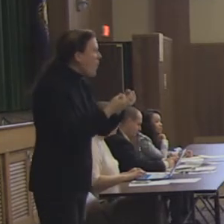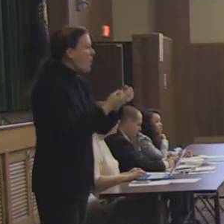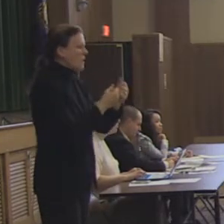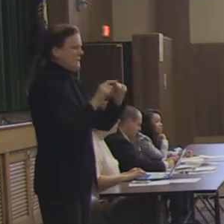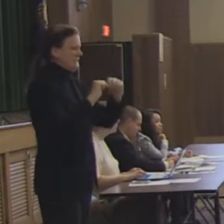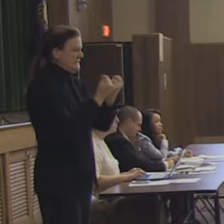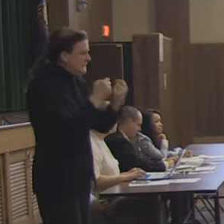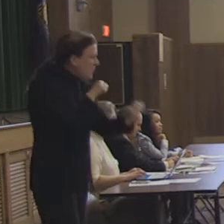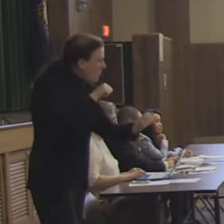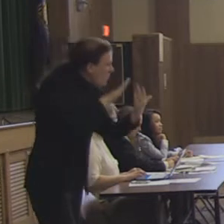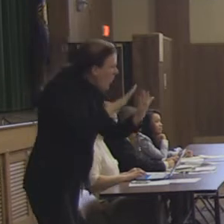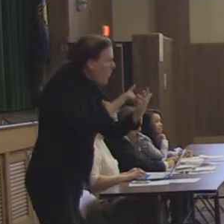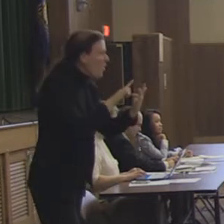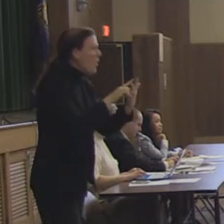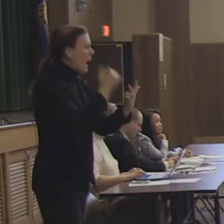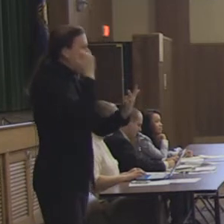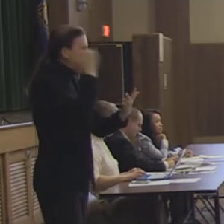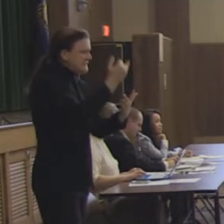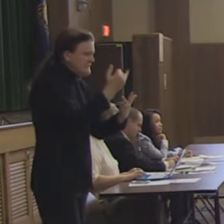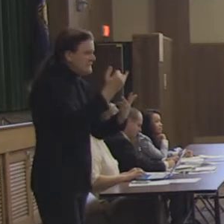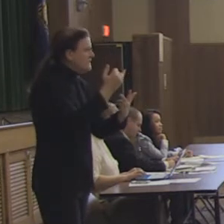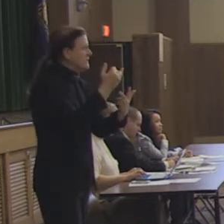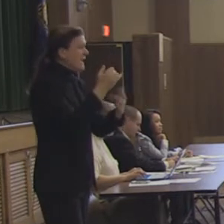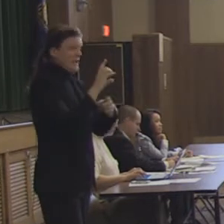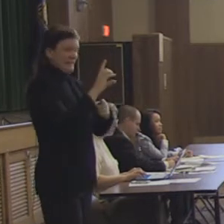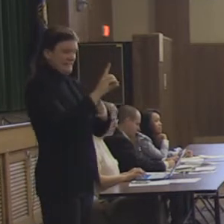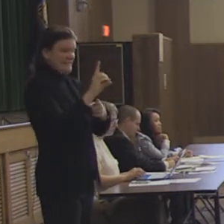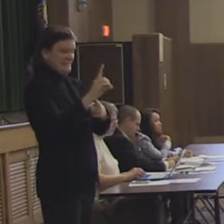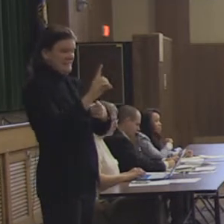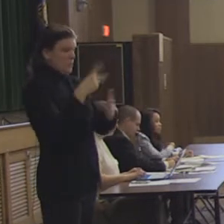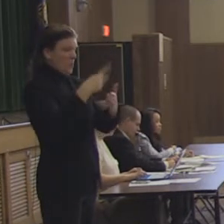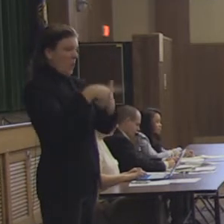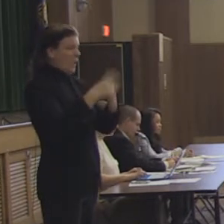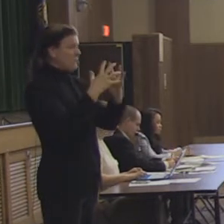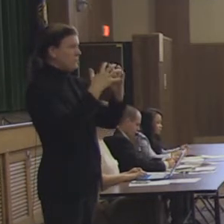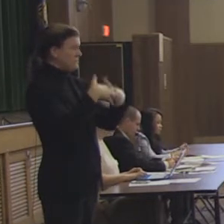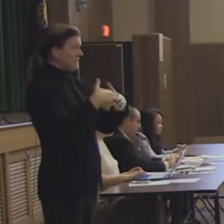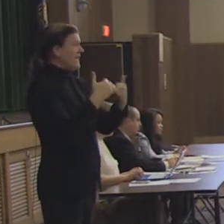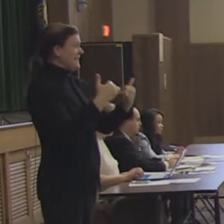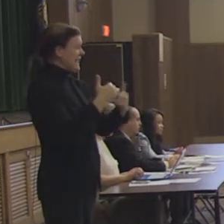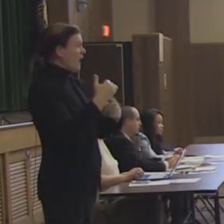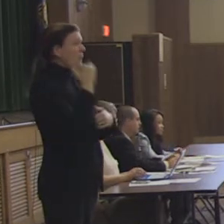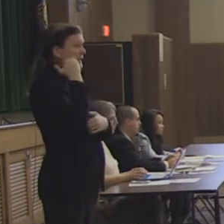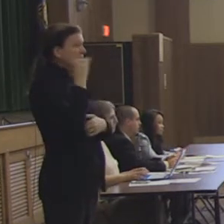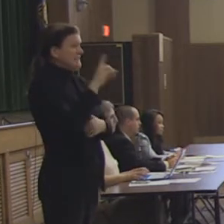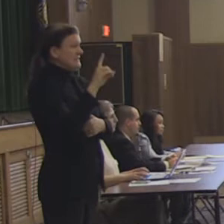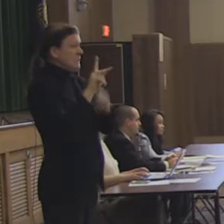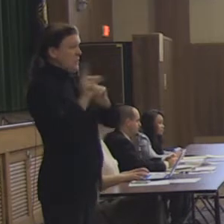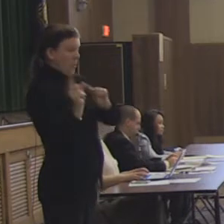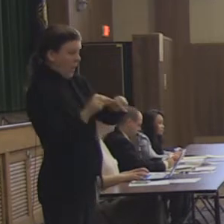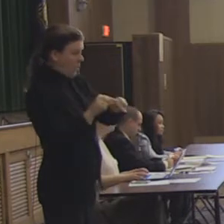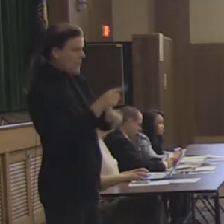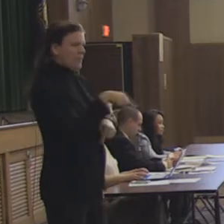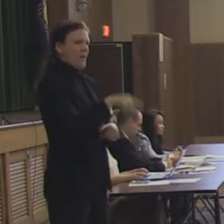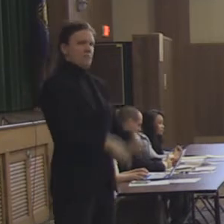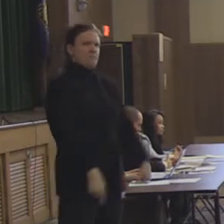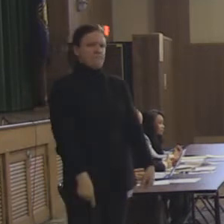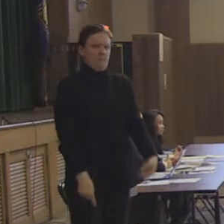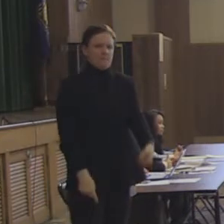what I understand, the majority of people with developmental disability are now turned away at Milwaukee County's doors.